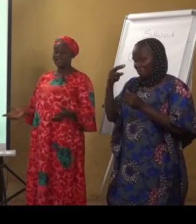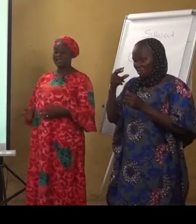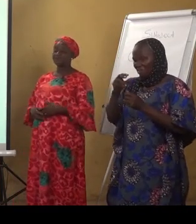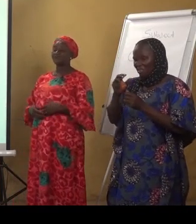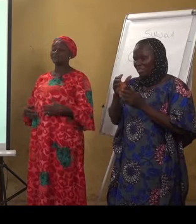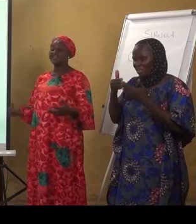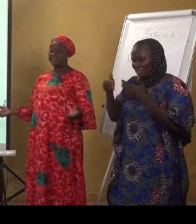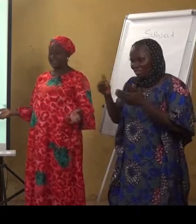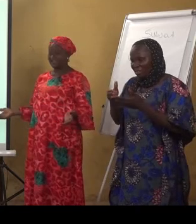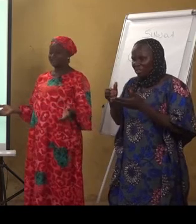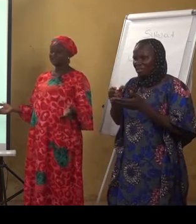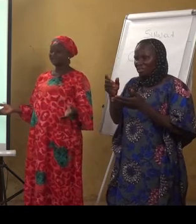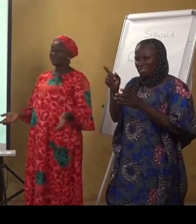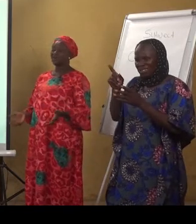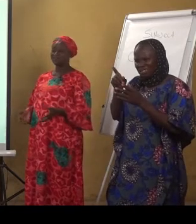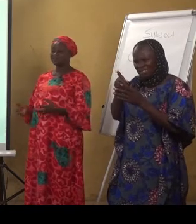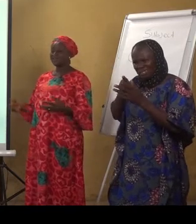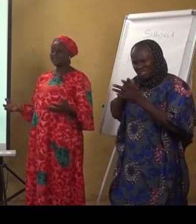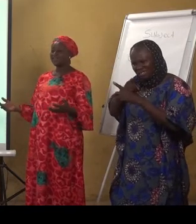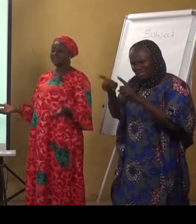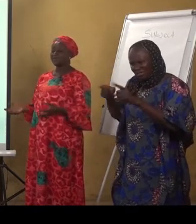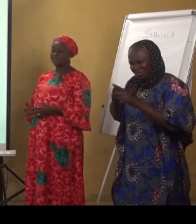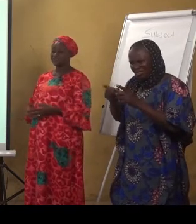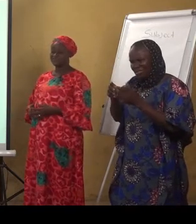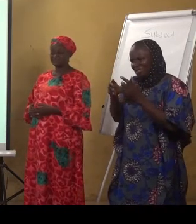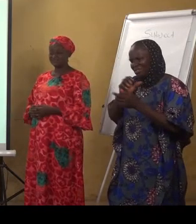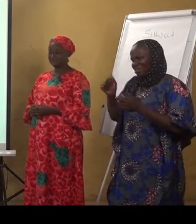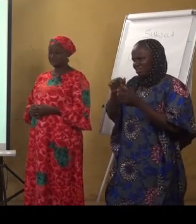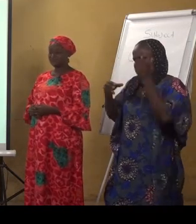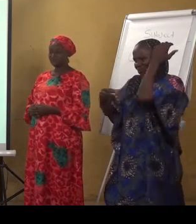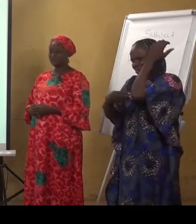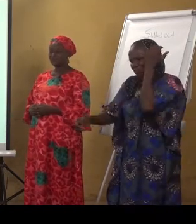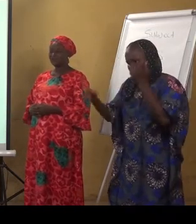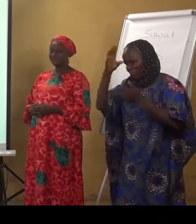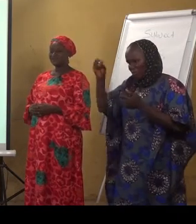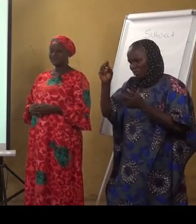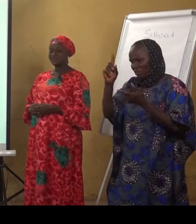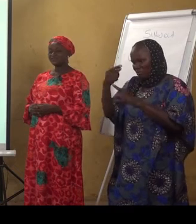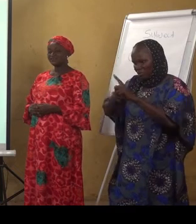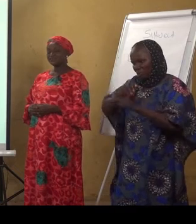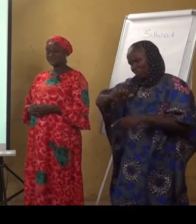man, an offender, from any other person. So,